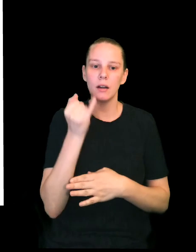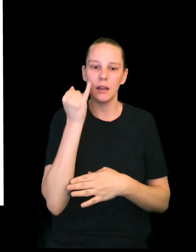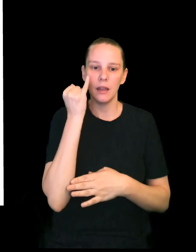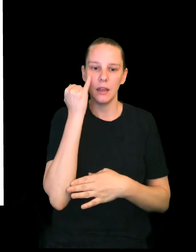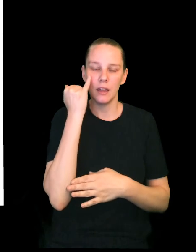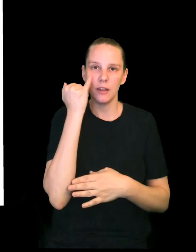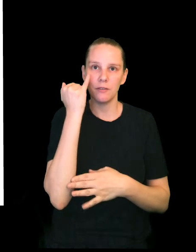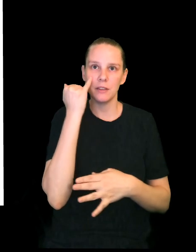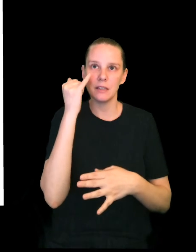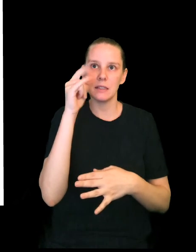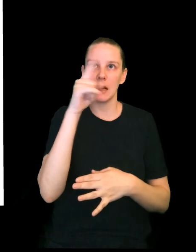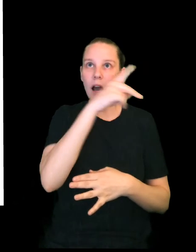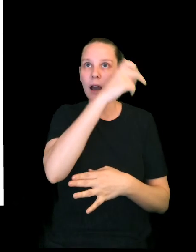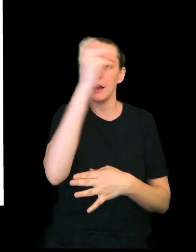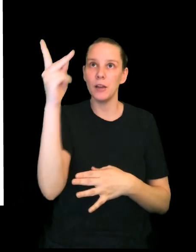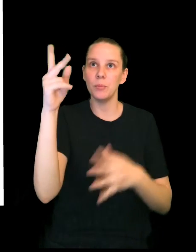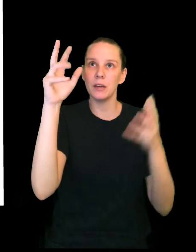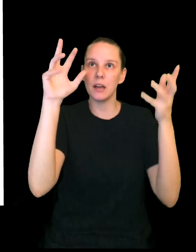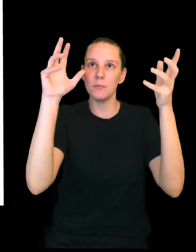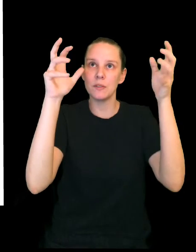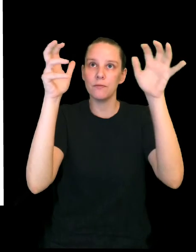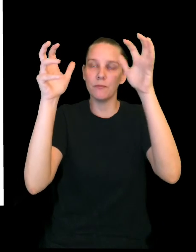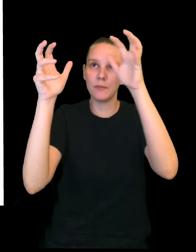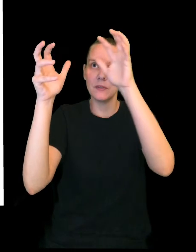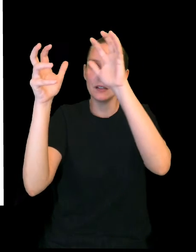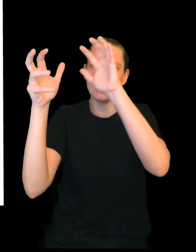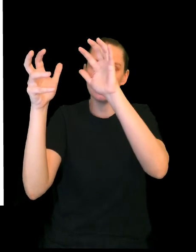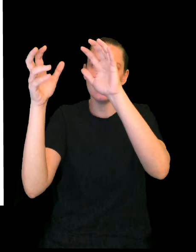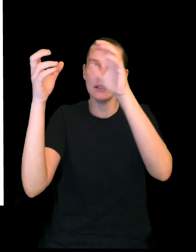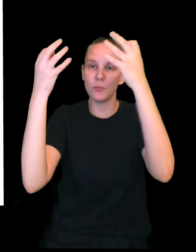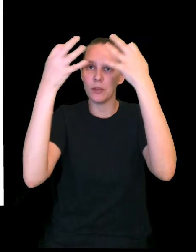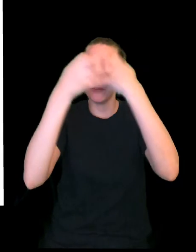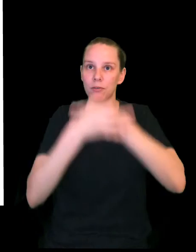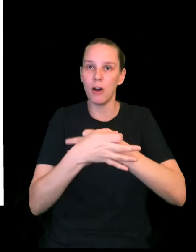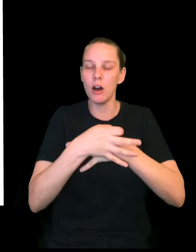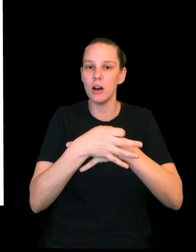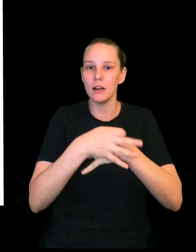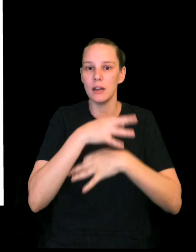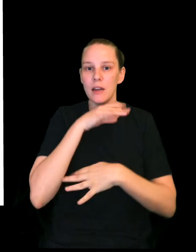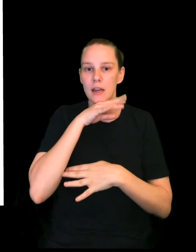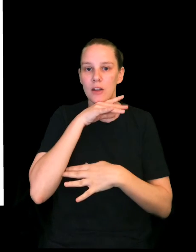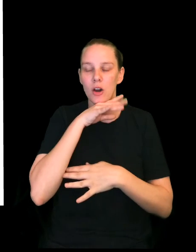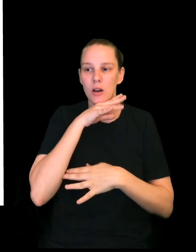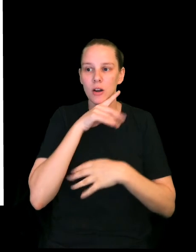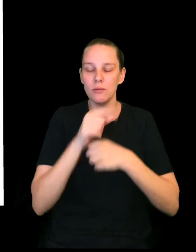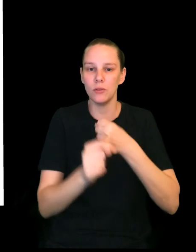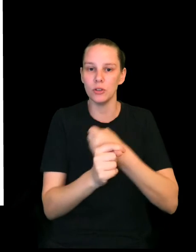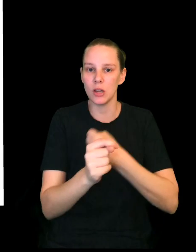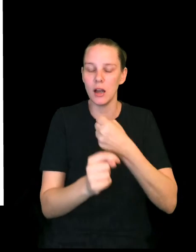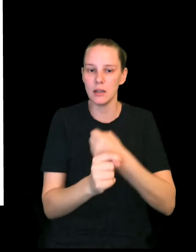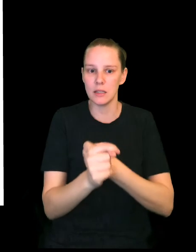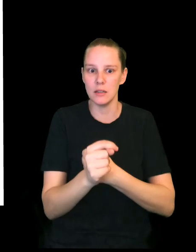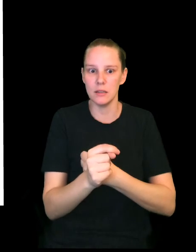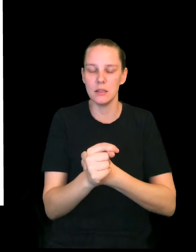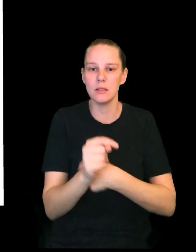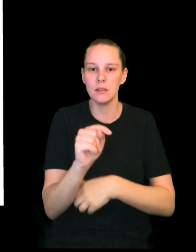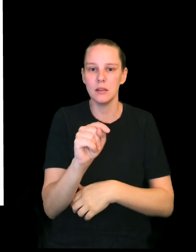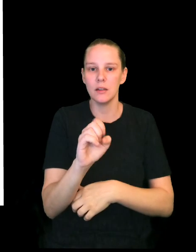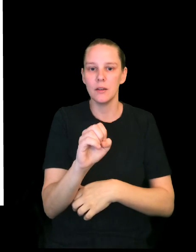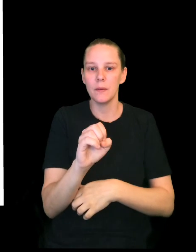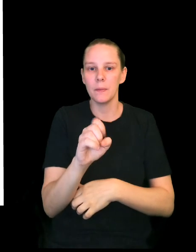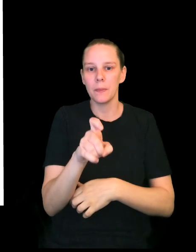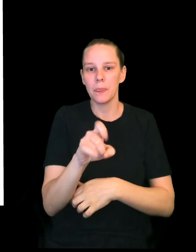Or if the sky becomes dense with fog and harmful